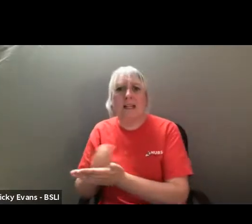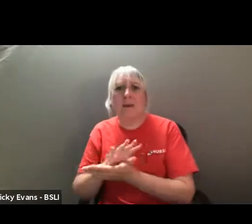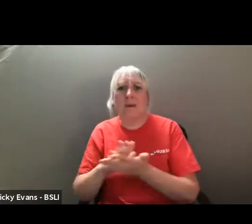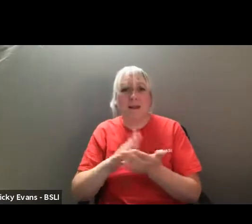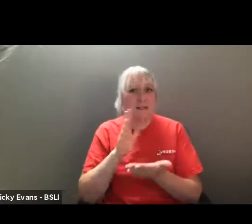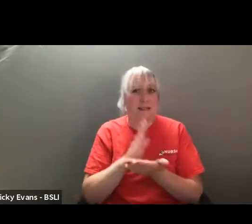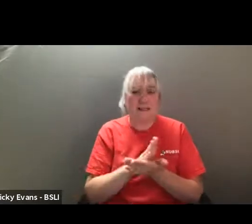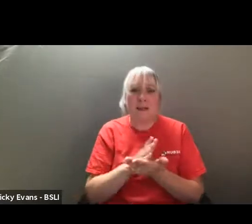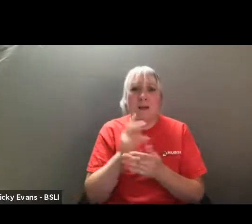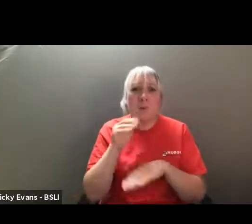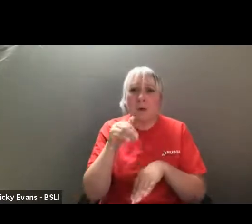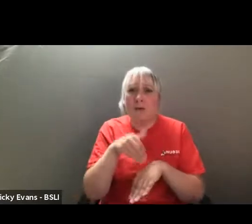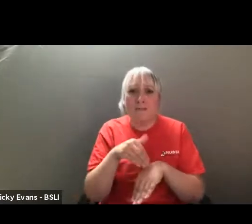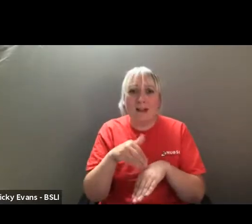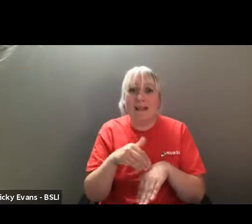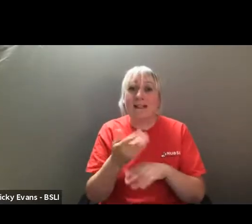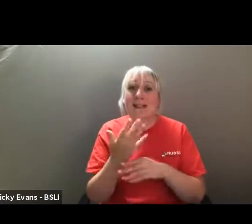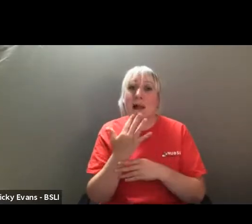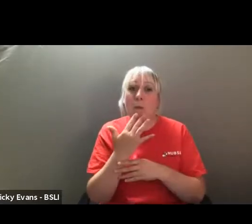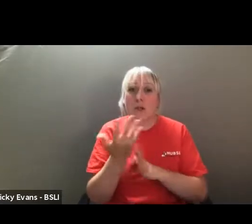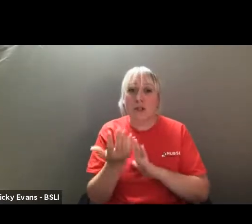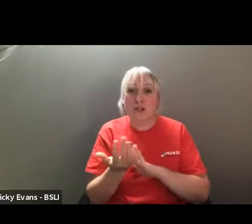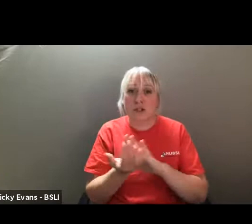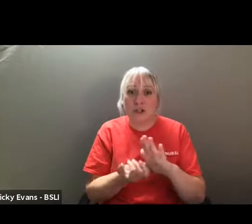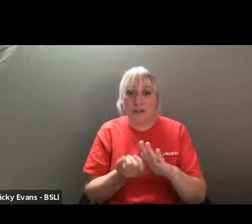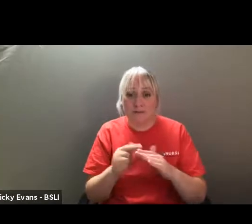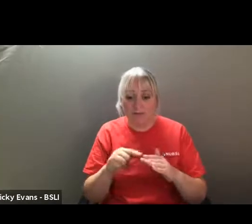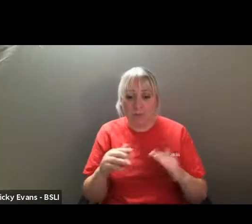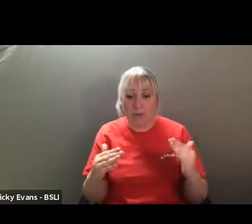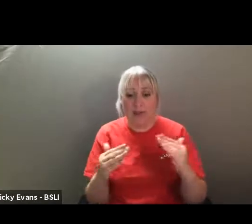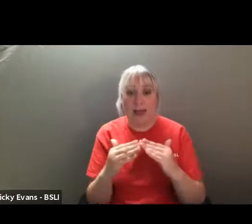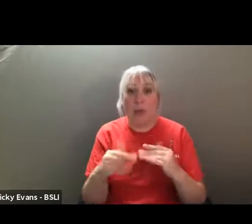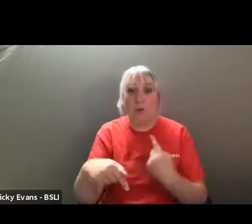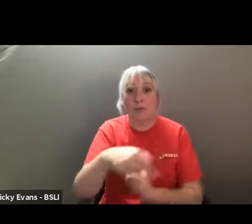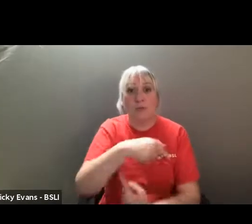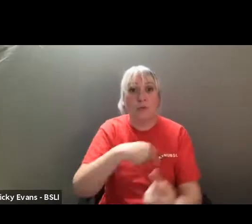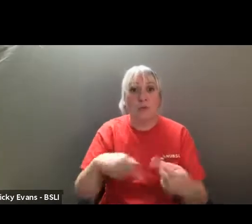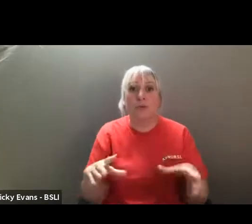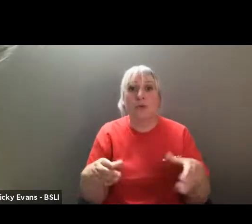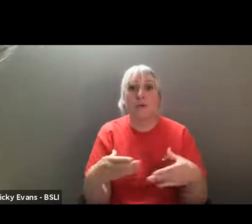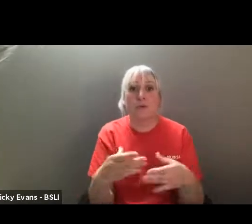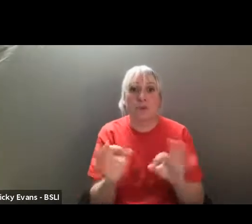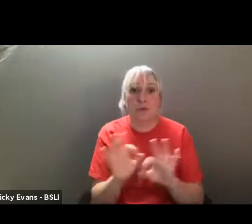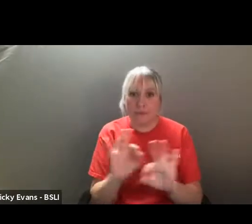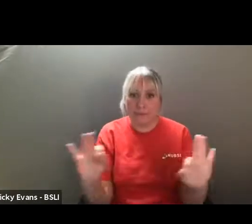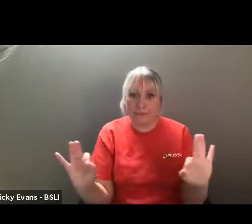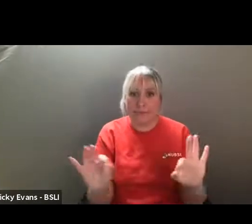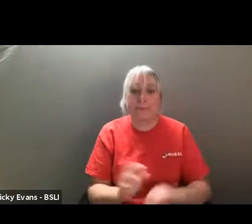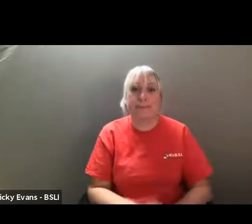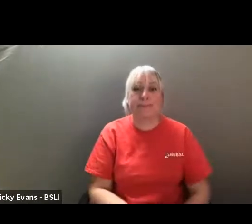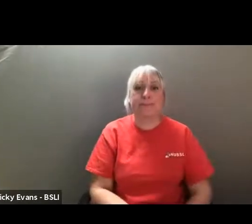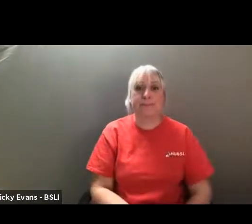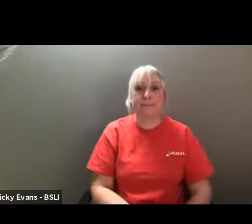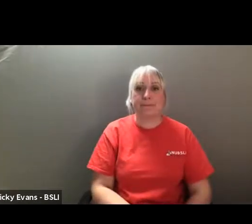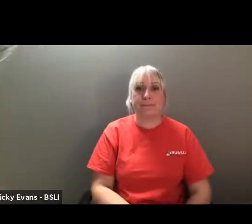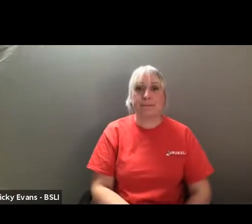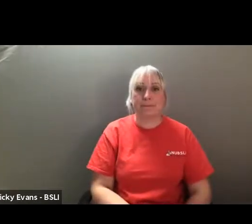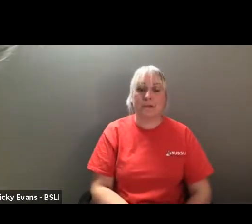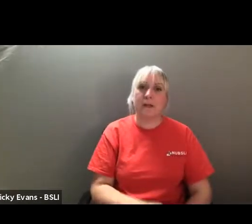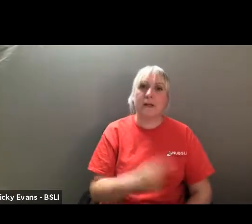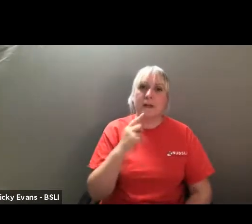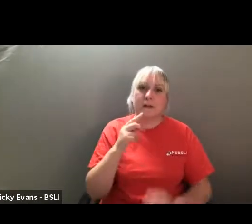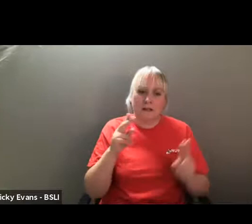the amount of money coming into the household for the vast majority of participants. A very much smaller group,